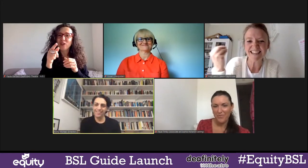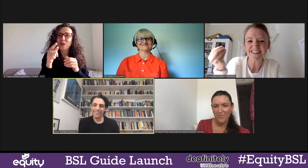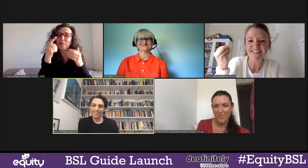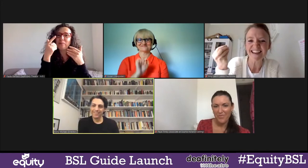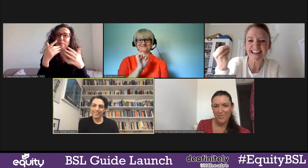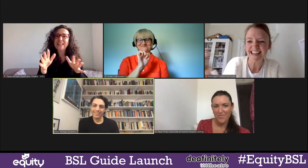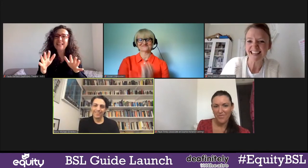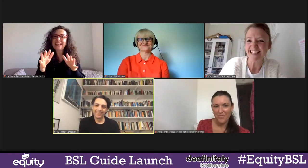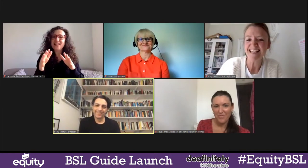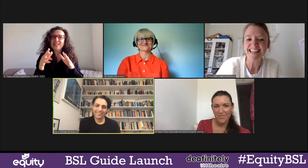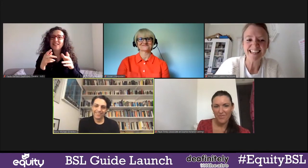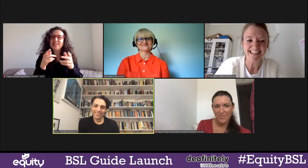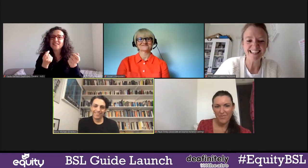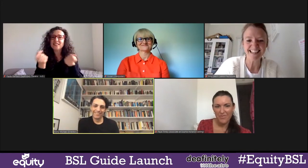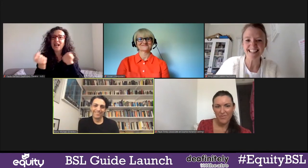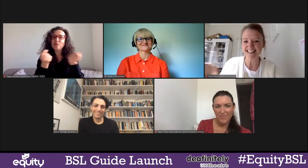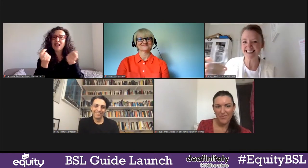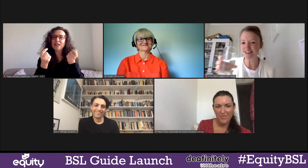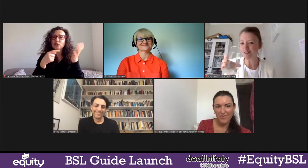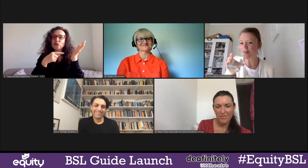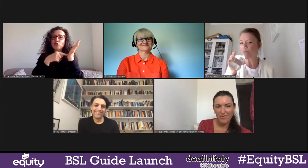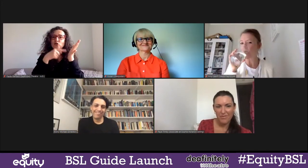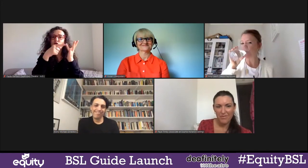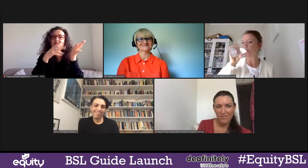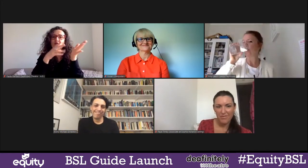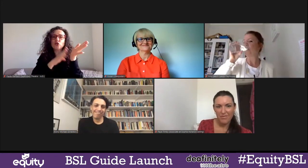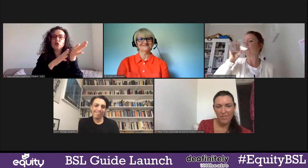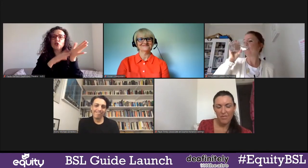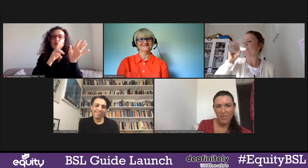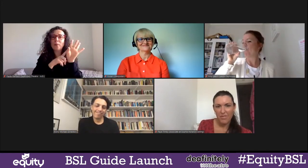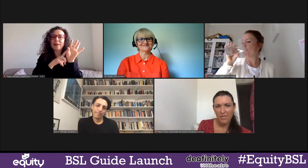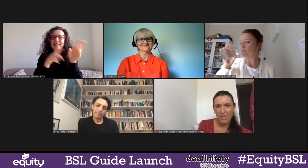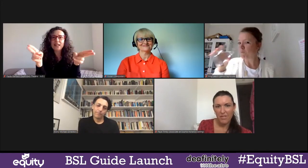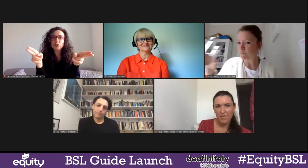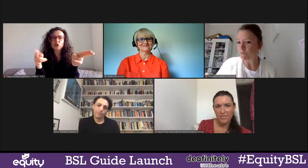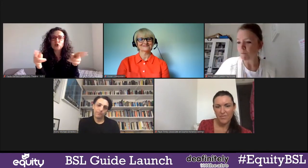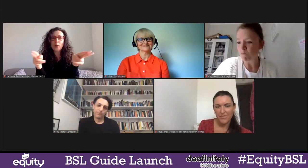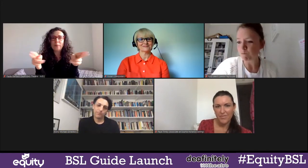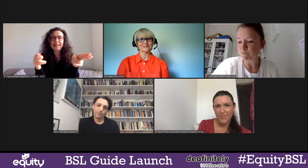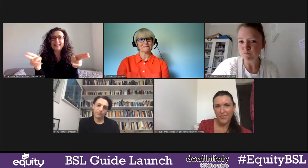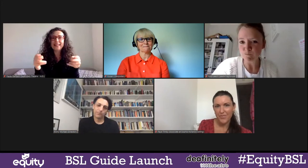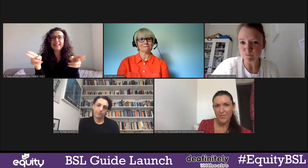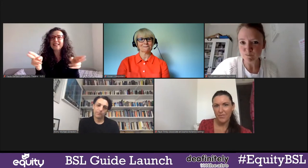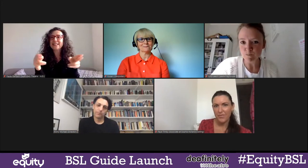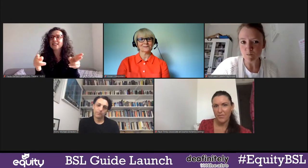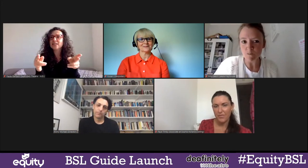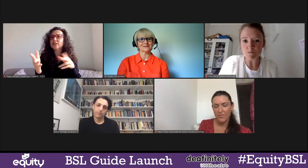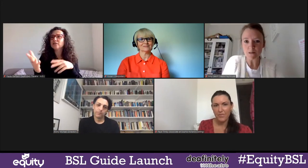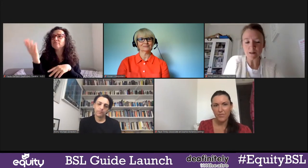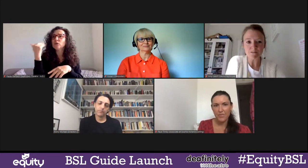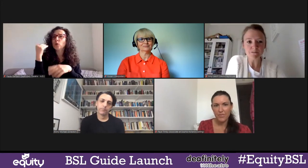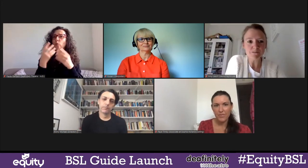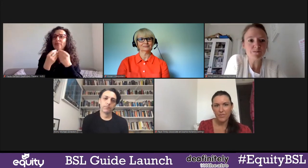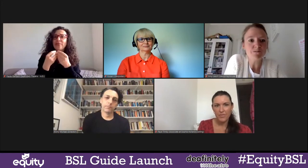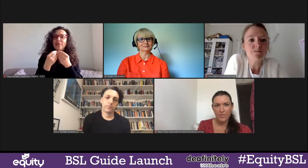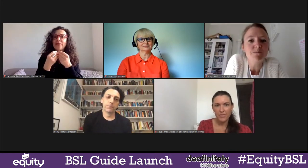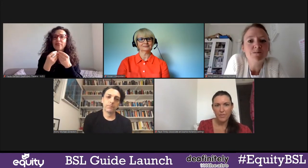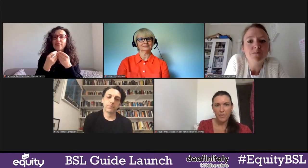Yes. Oh, great. I'm going to make sure I got it right. You were the director of Tommy, the